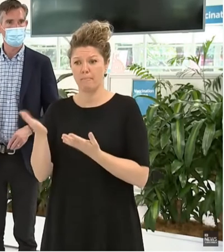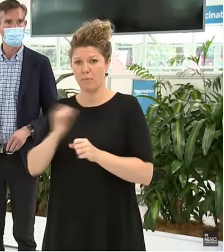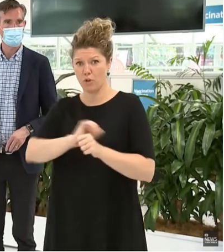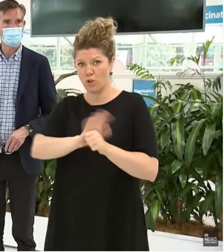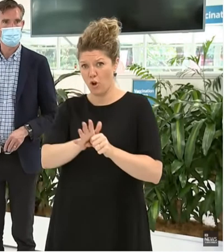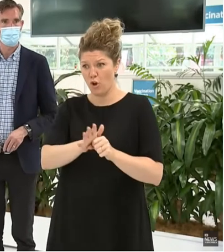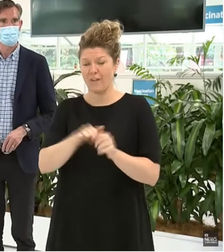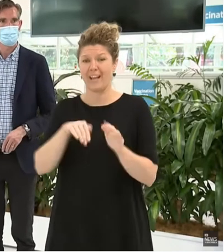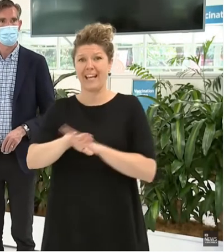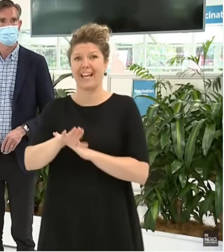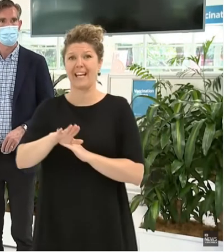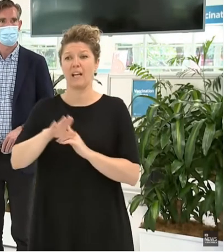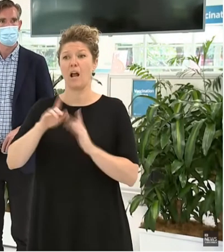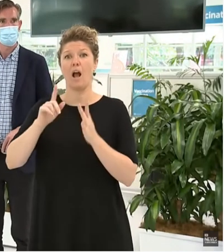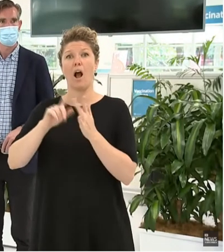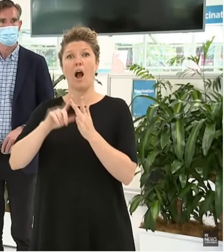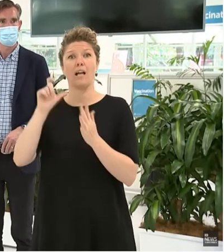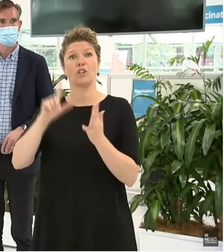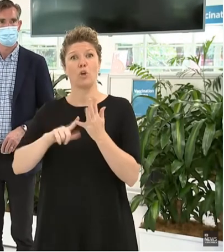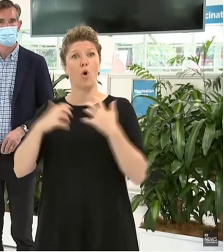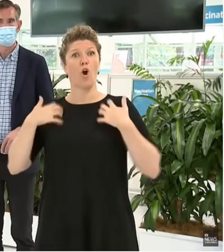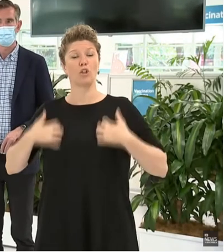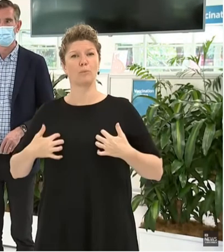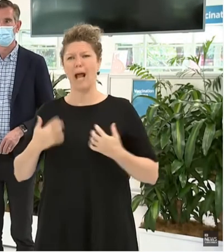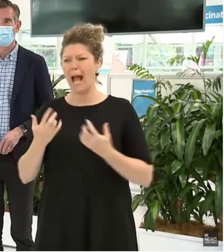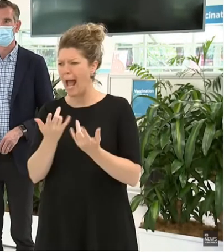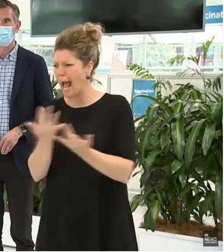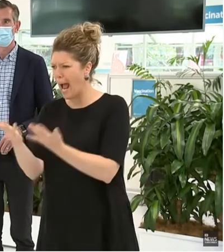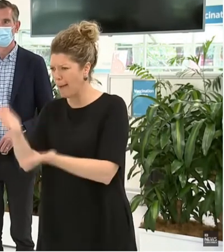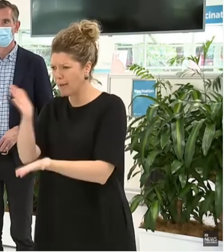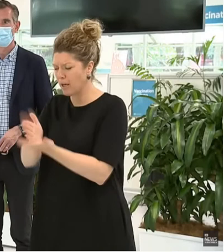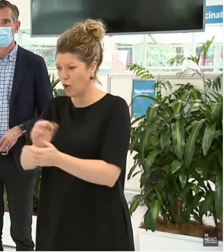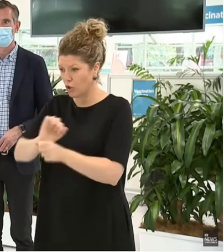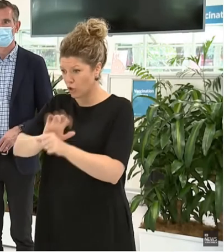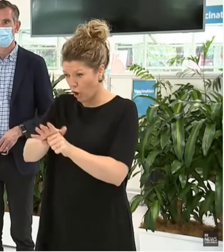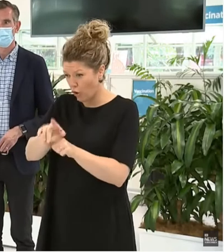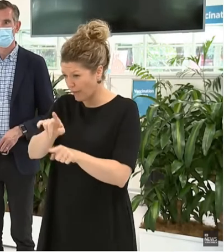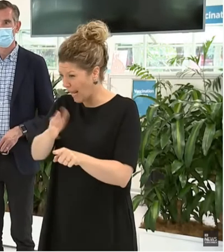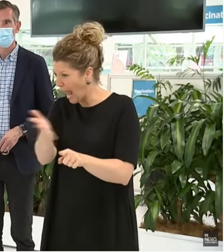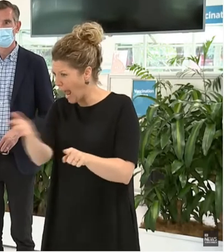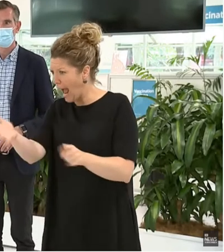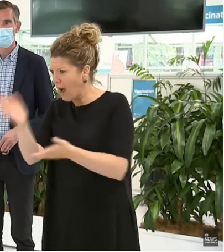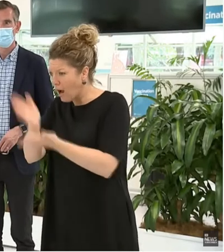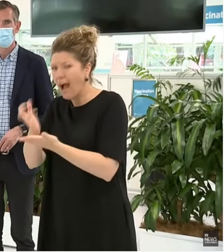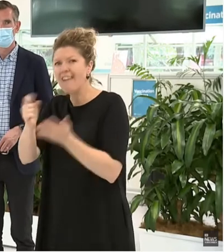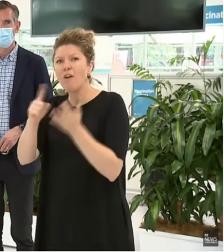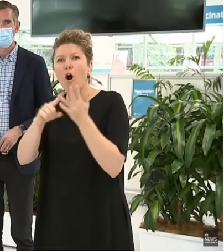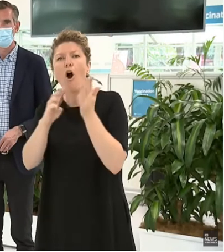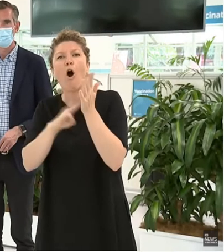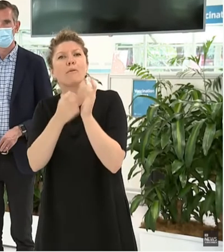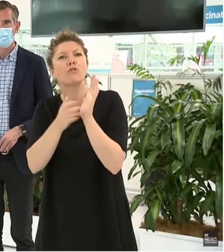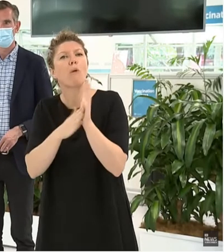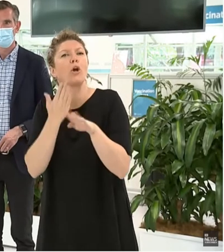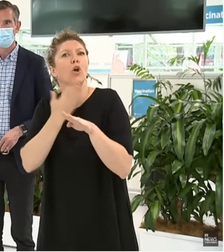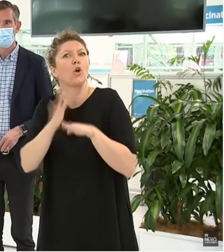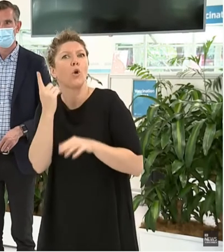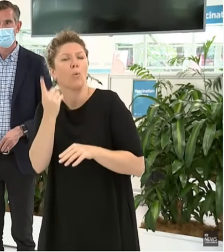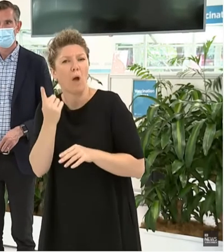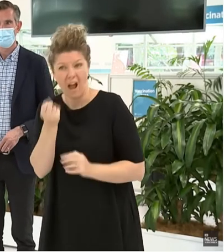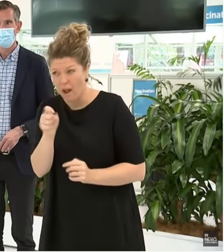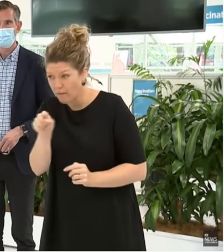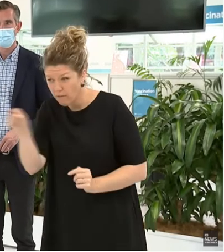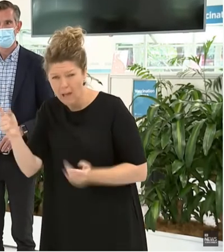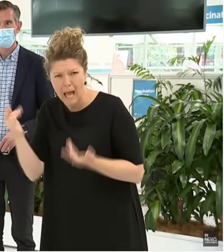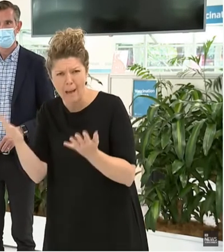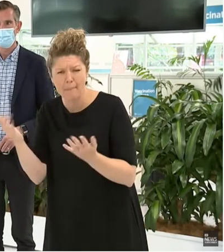Do you know what percentage of them have Omicron? Look, I can't answer that right now, but there are some